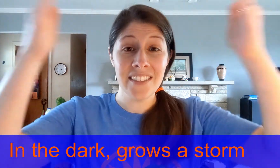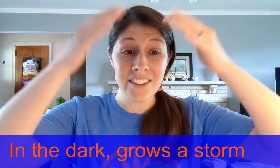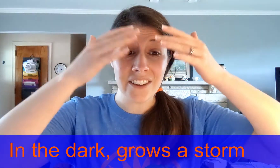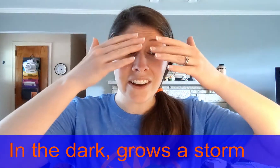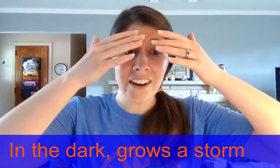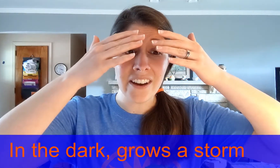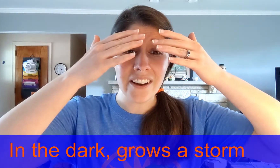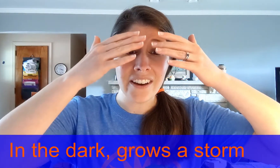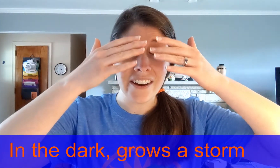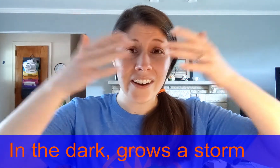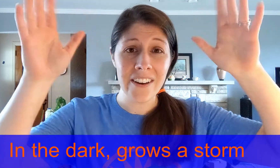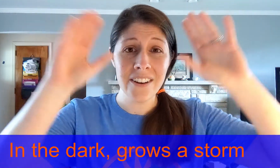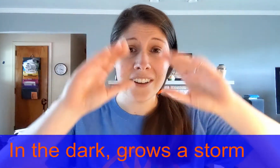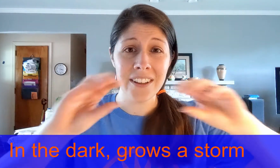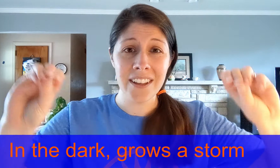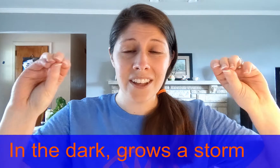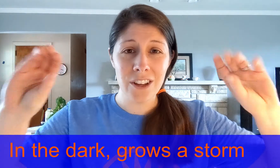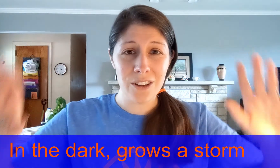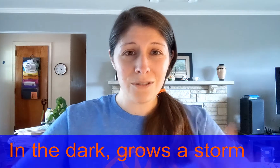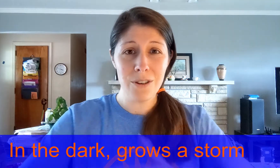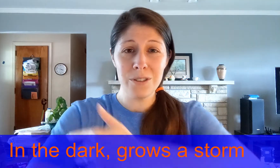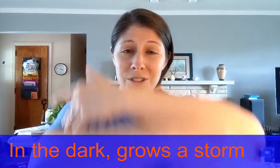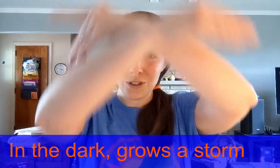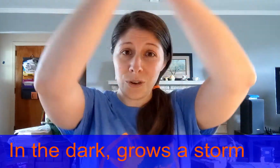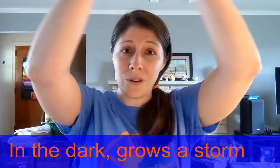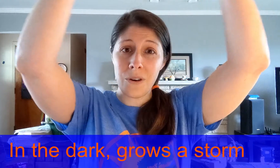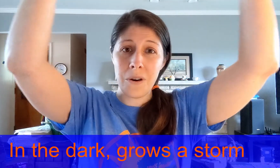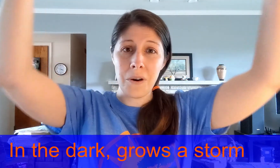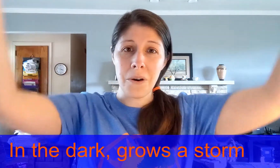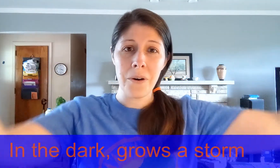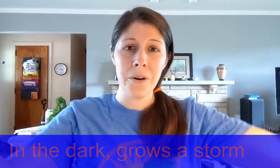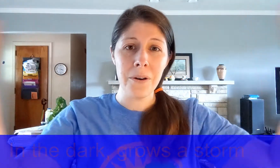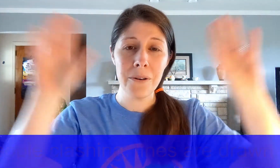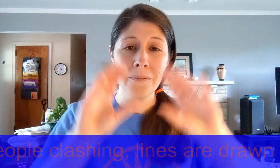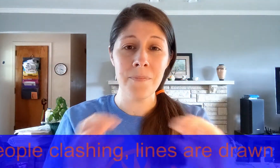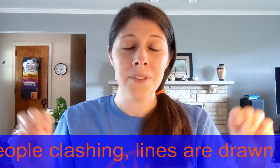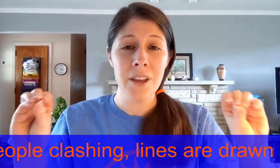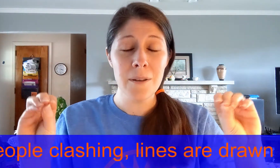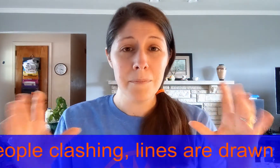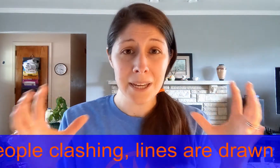the dark grows a storm,